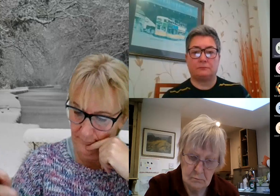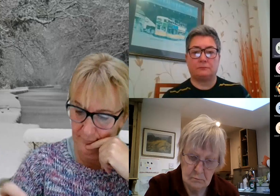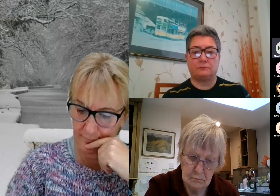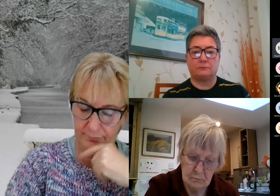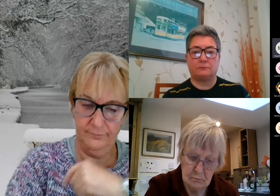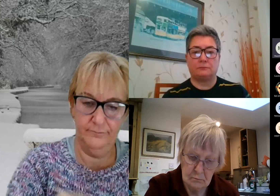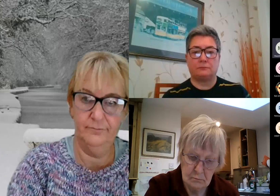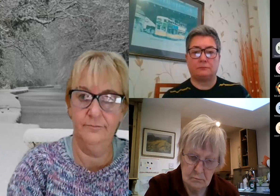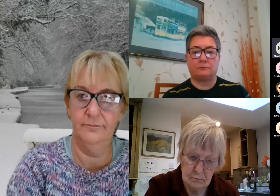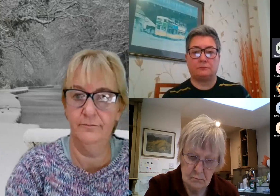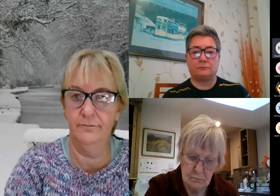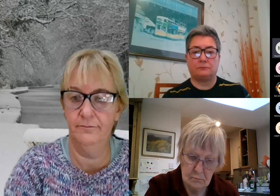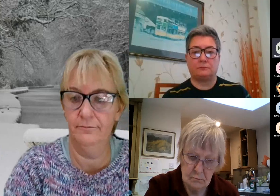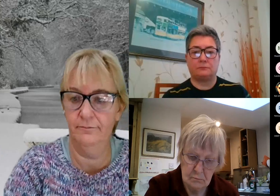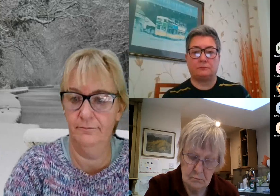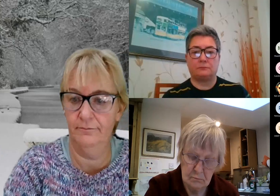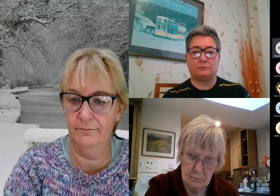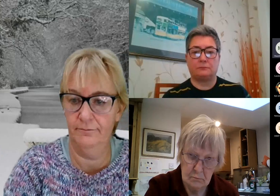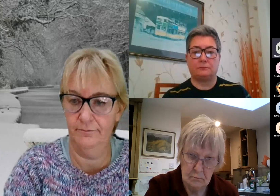it.